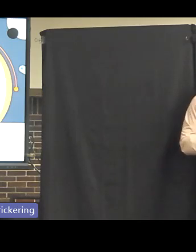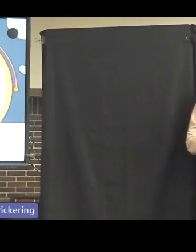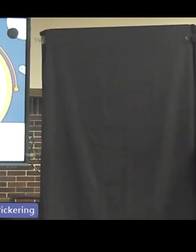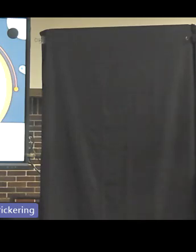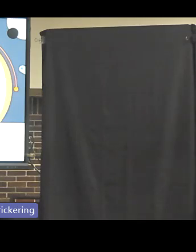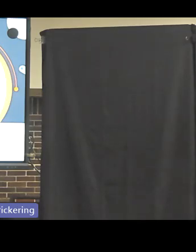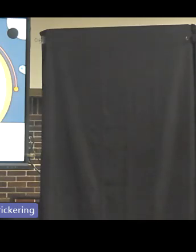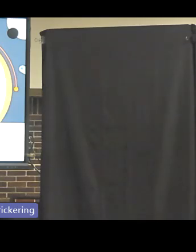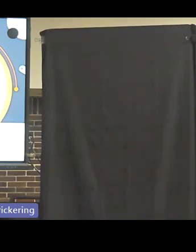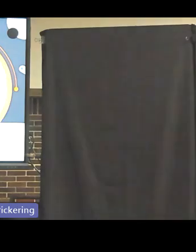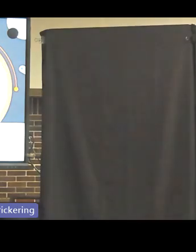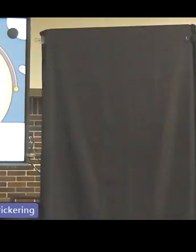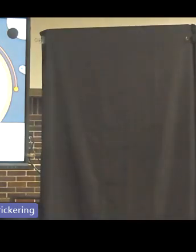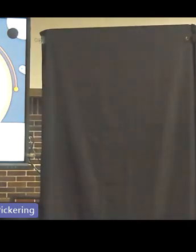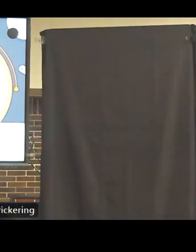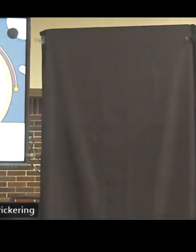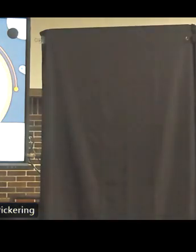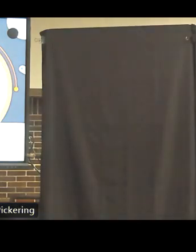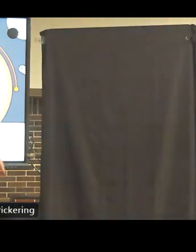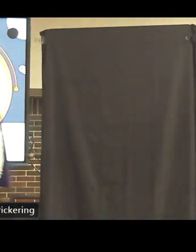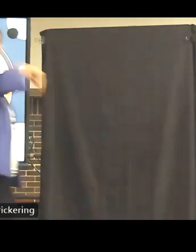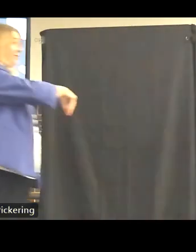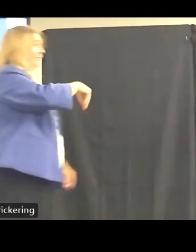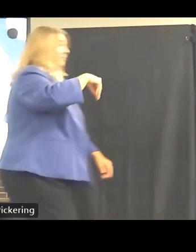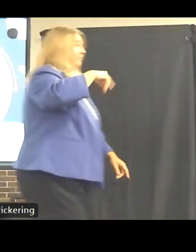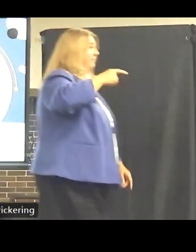Actually, I will add a few things.